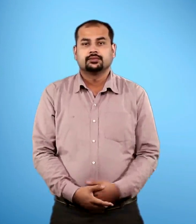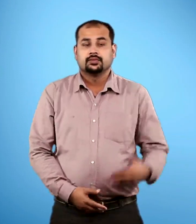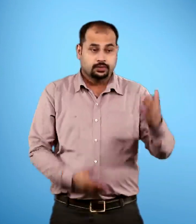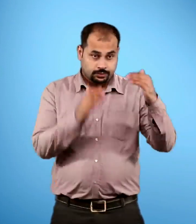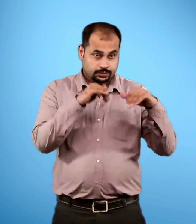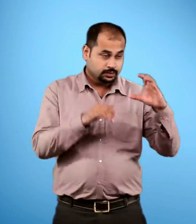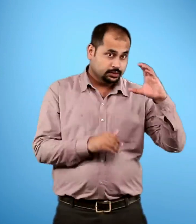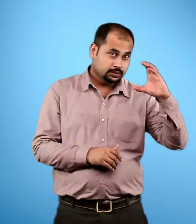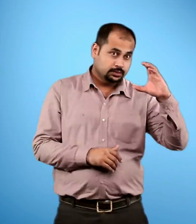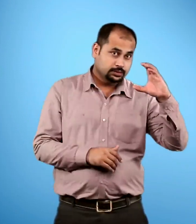C.